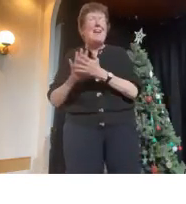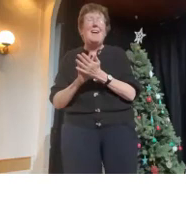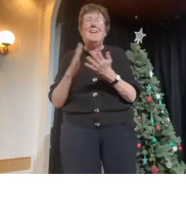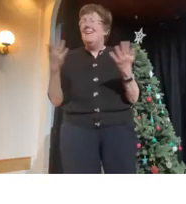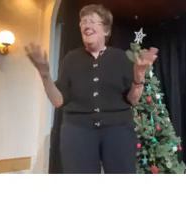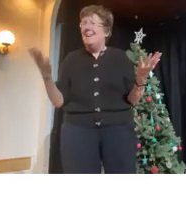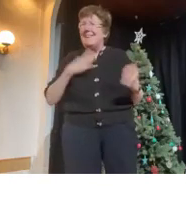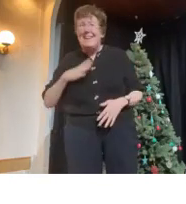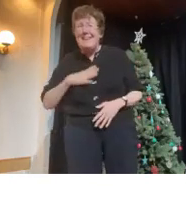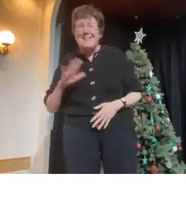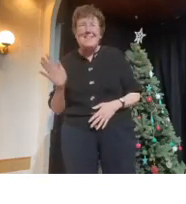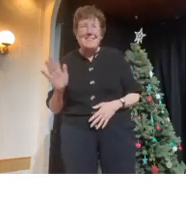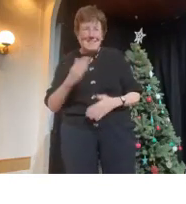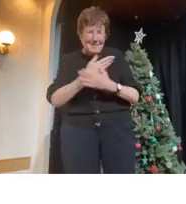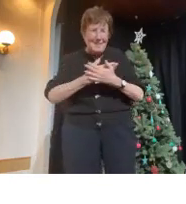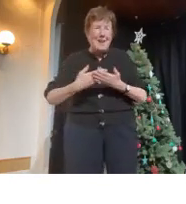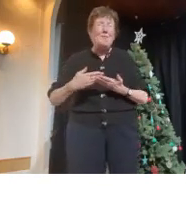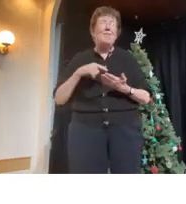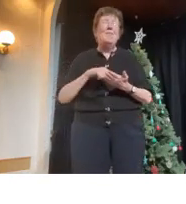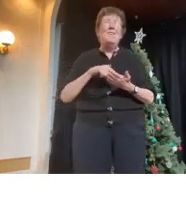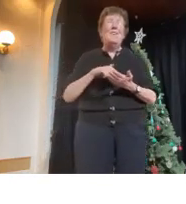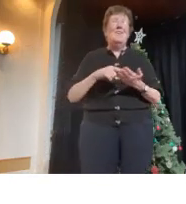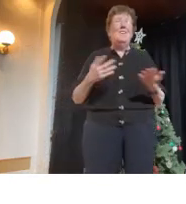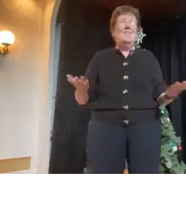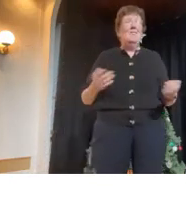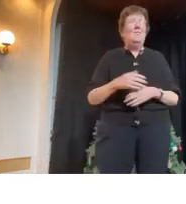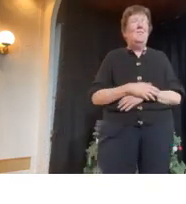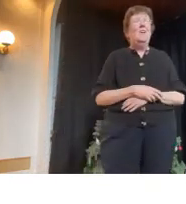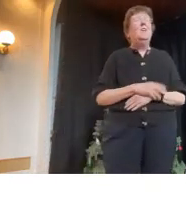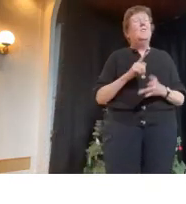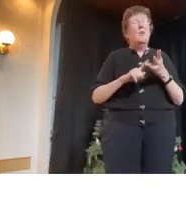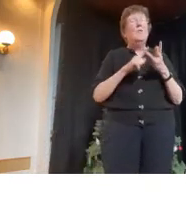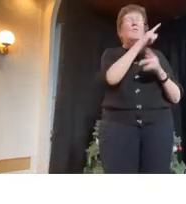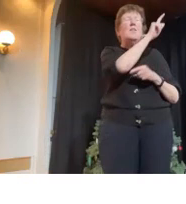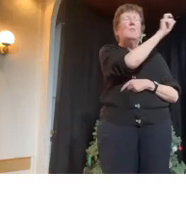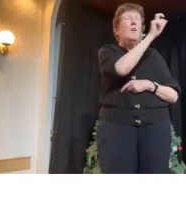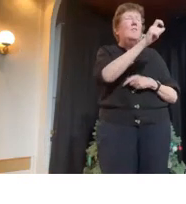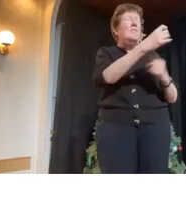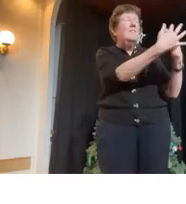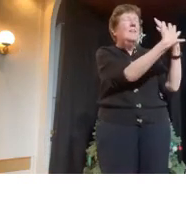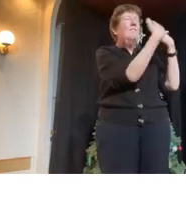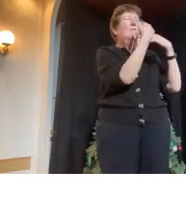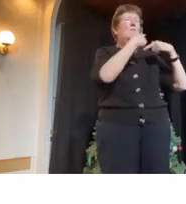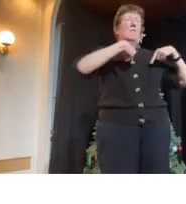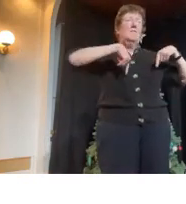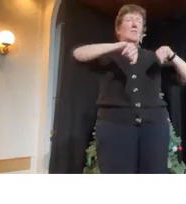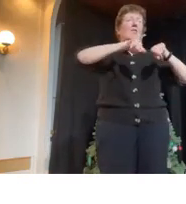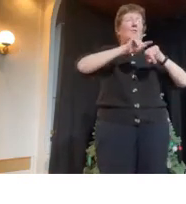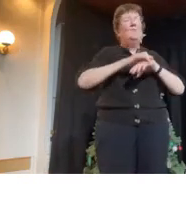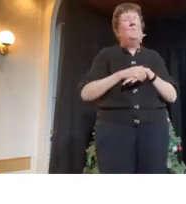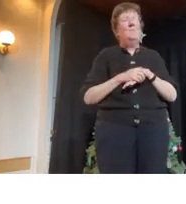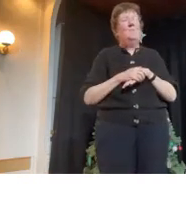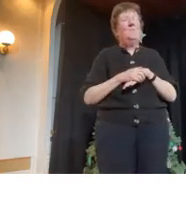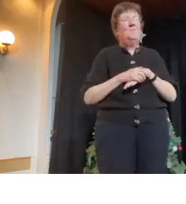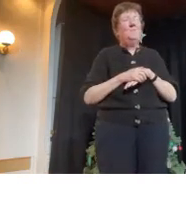We see things there like needs. What about needs? It's not needs. They don't need sign. So just as an example,